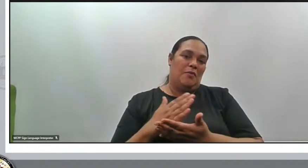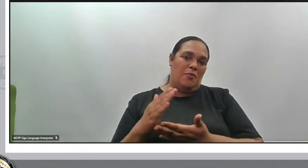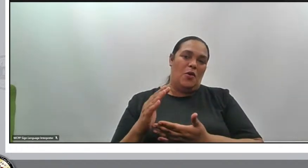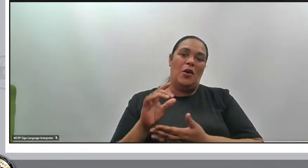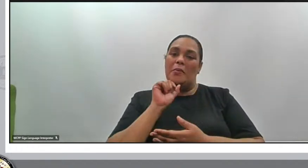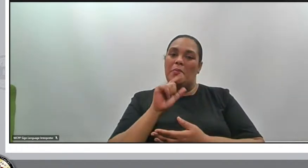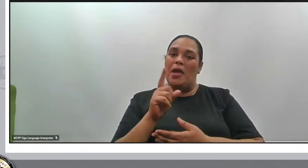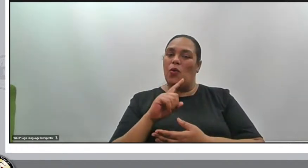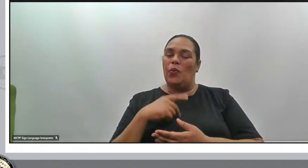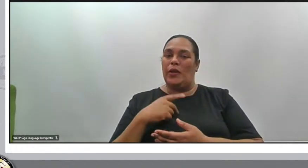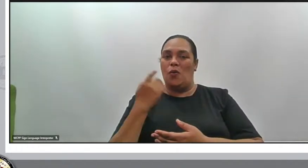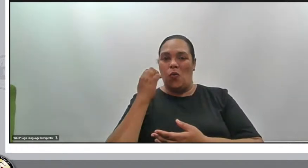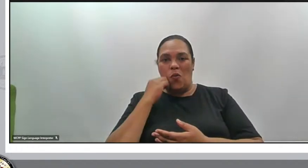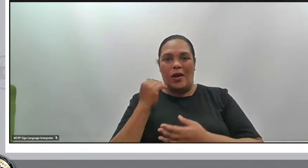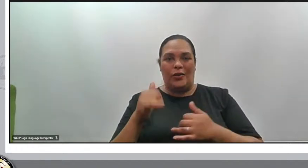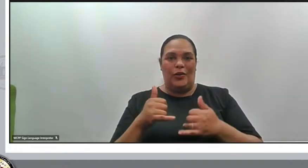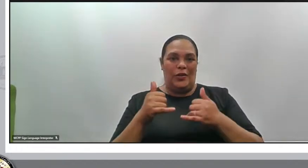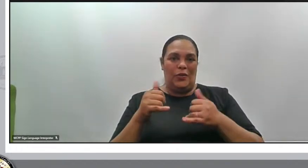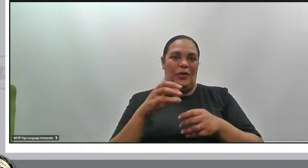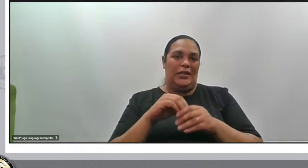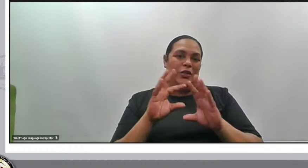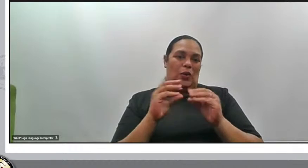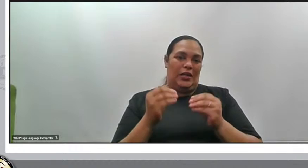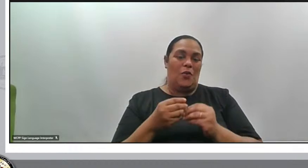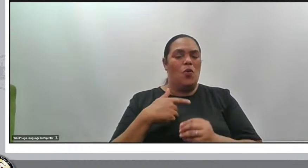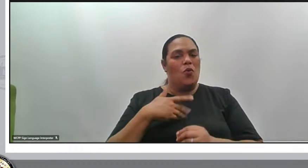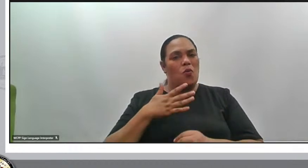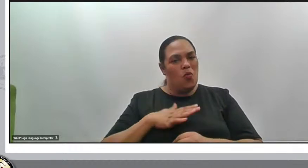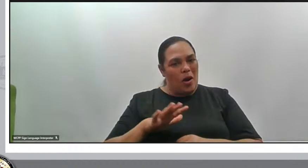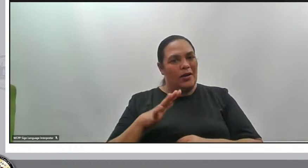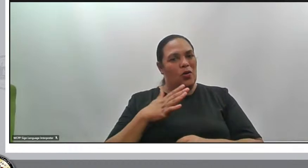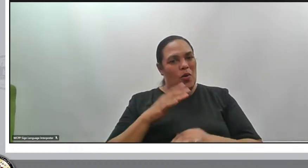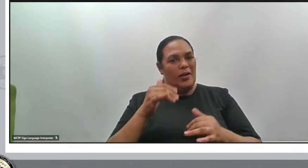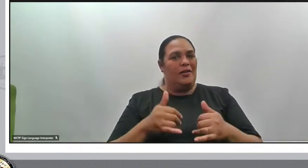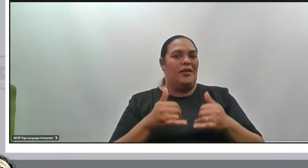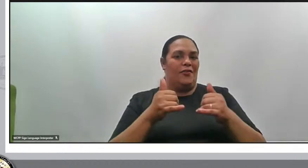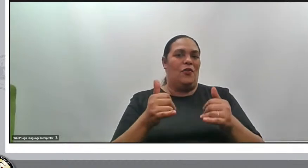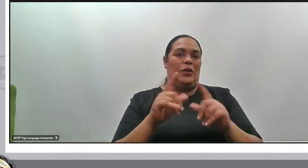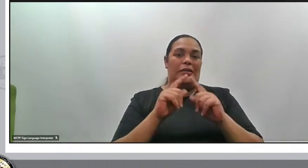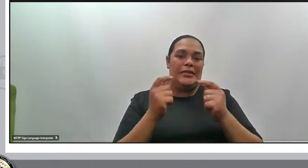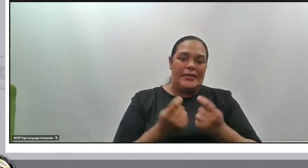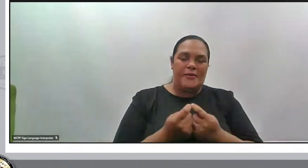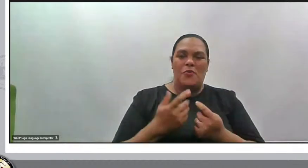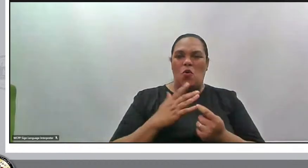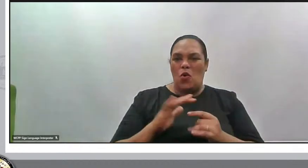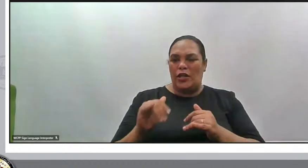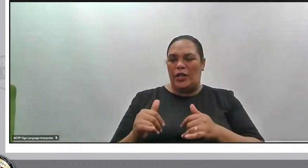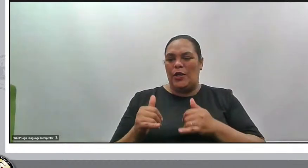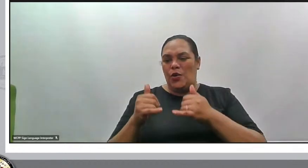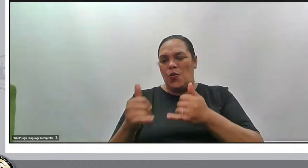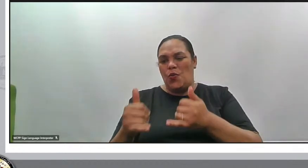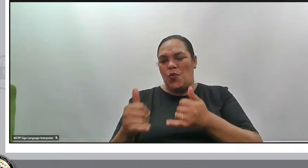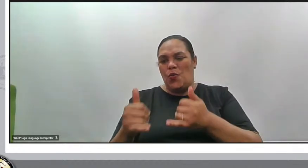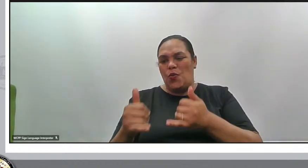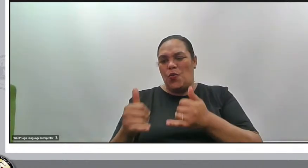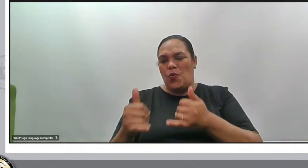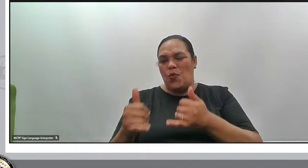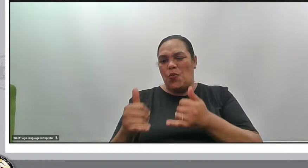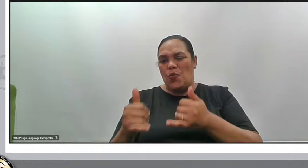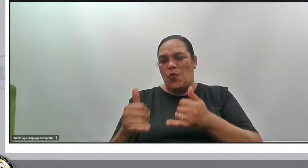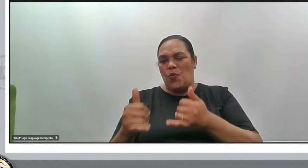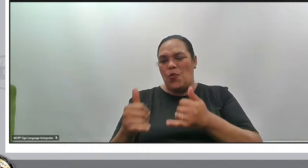we reward within the organization. We want to reward teams. We want to reward